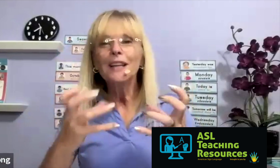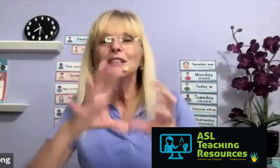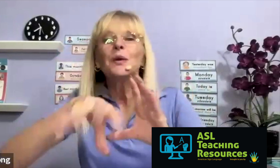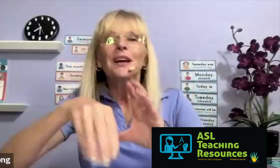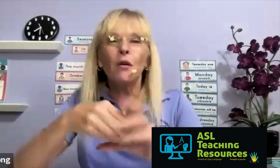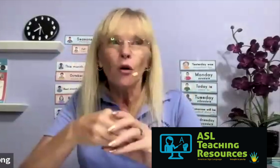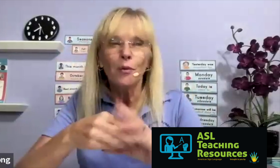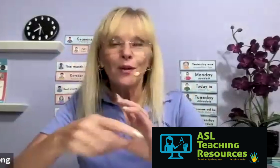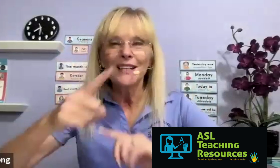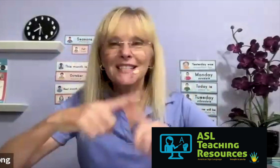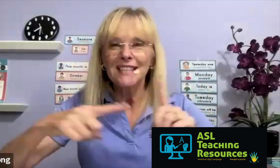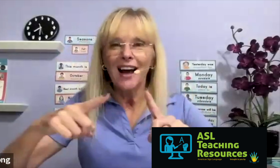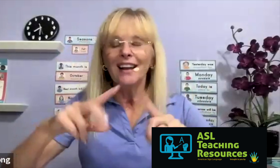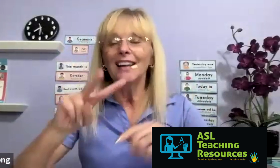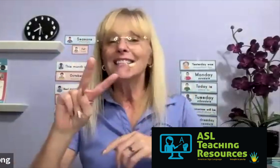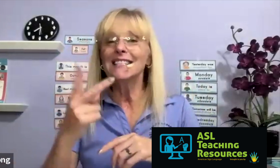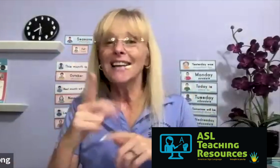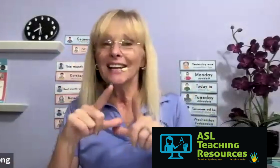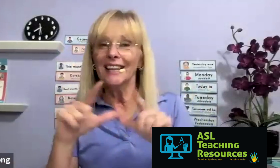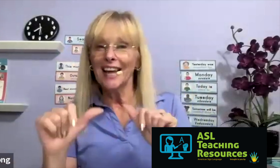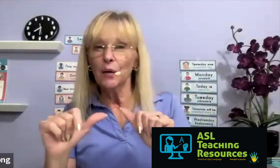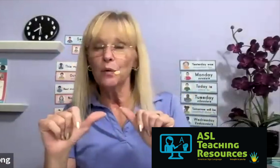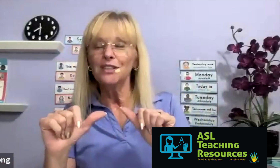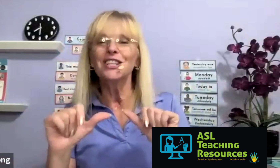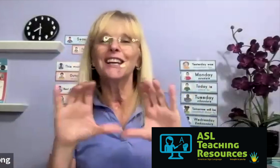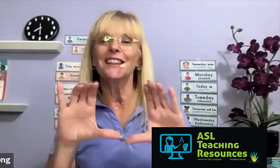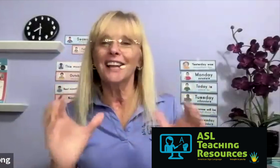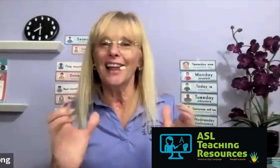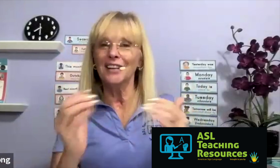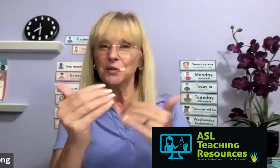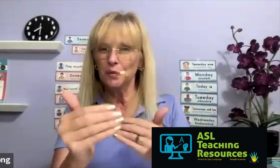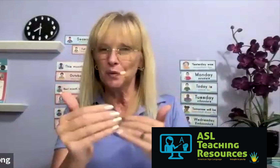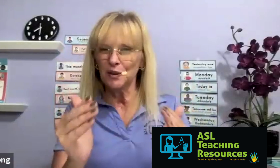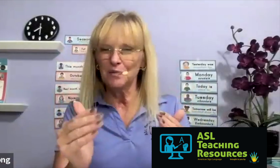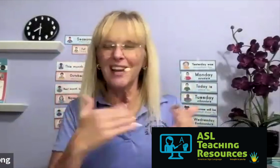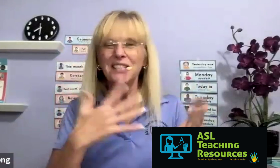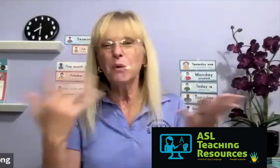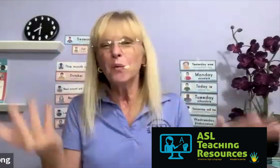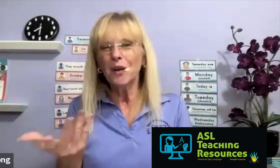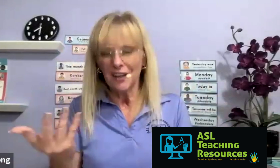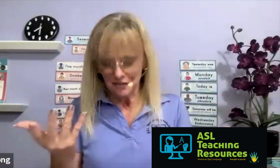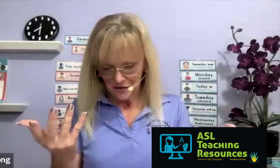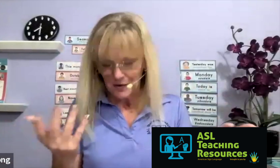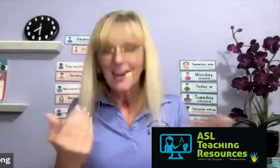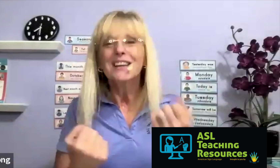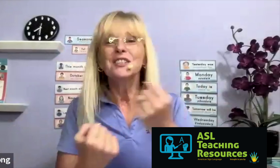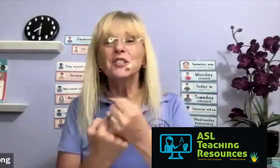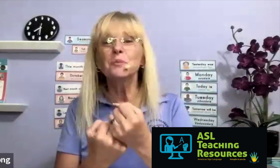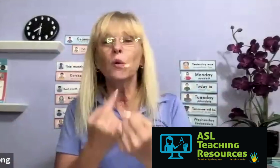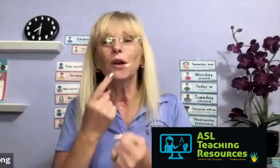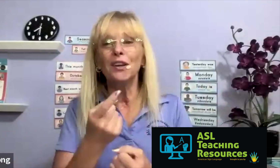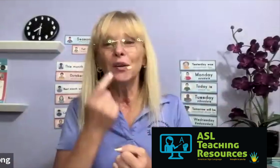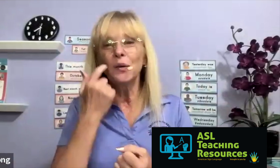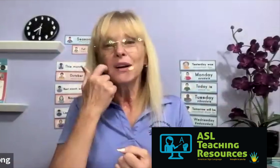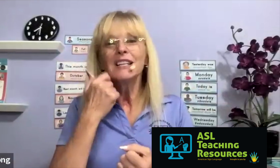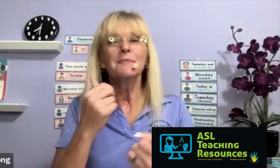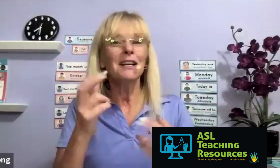to incorporate sign as a second language in the classroom. That's what we're here for, to support you, to make sure